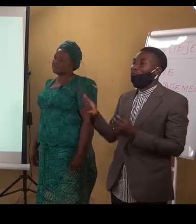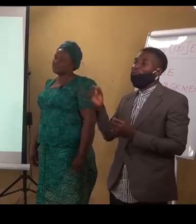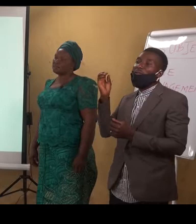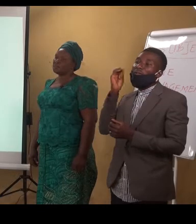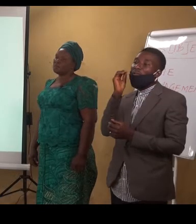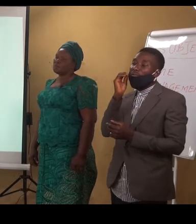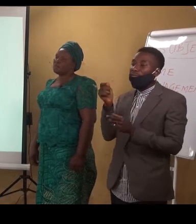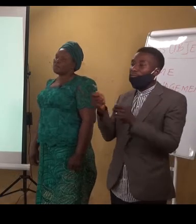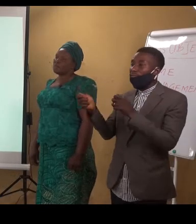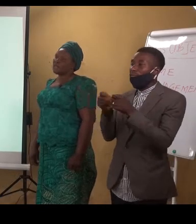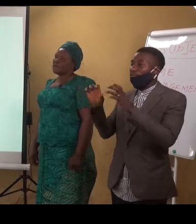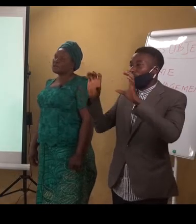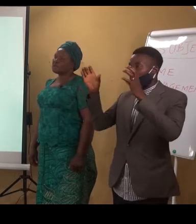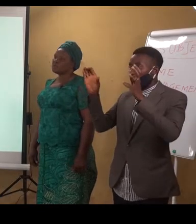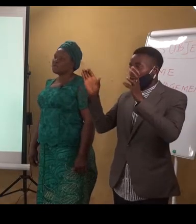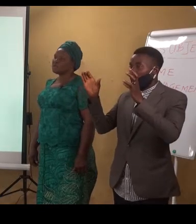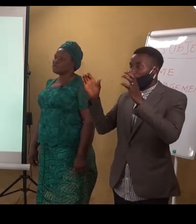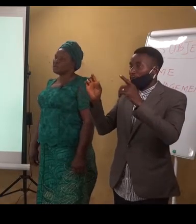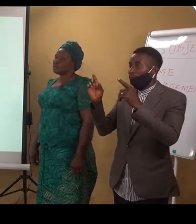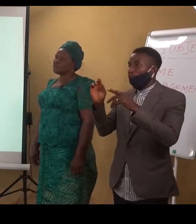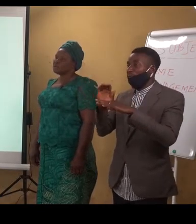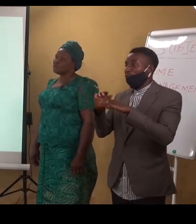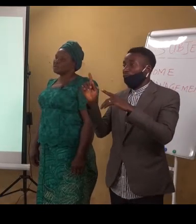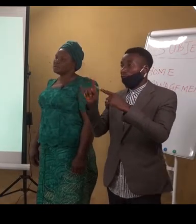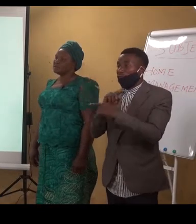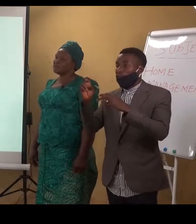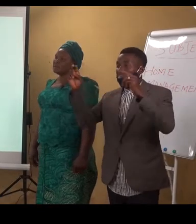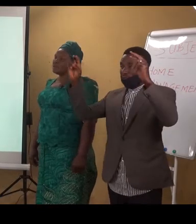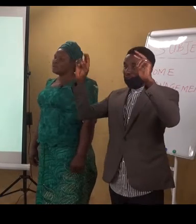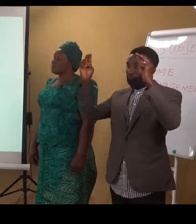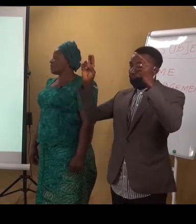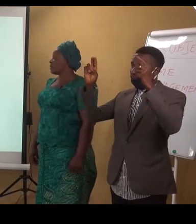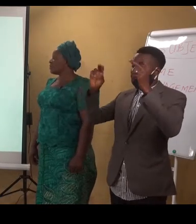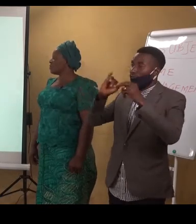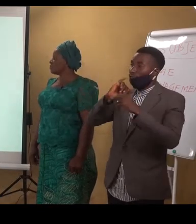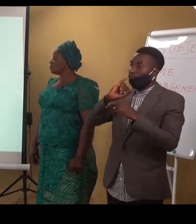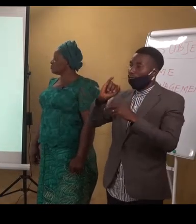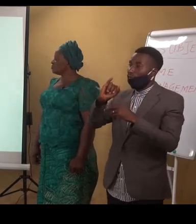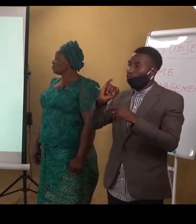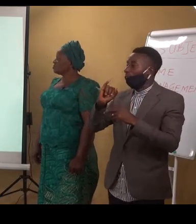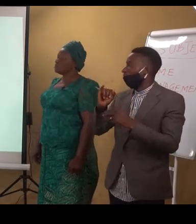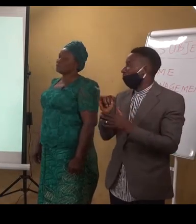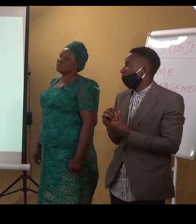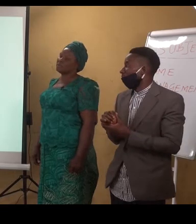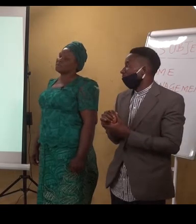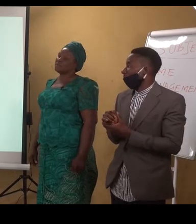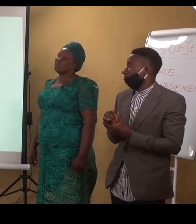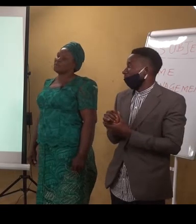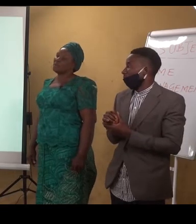class. And on today's topic, we are going into